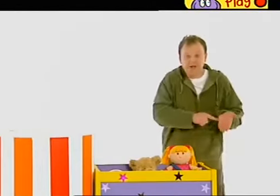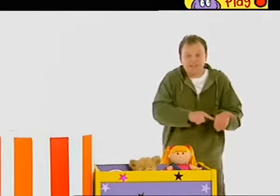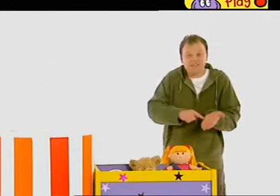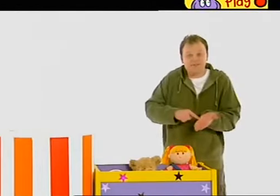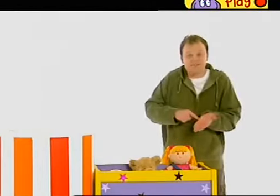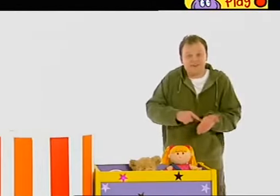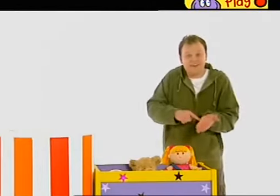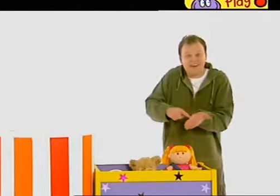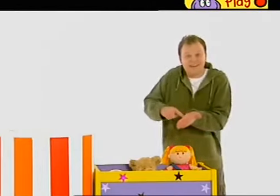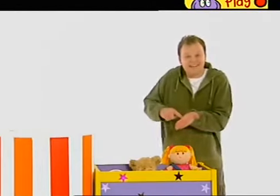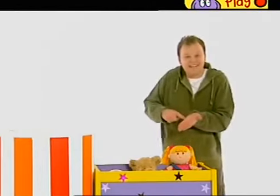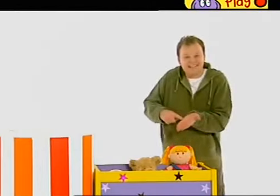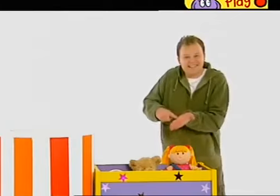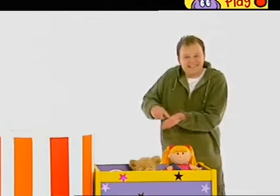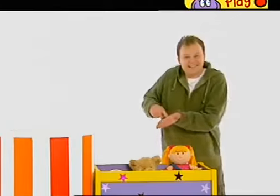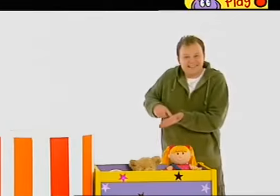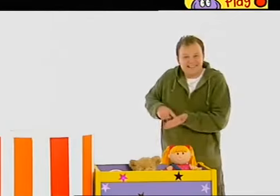Lots of toys.